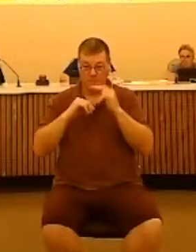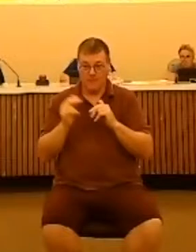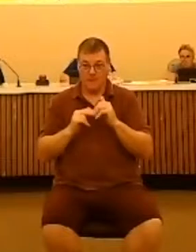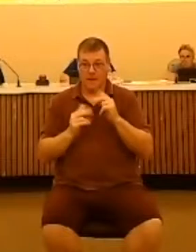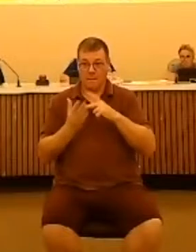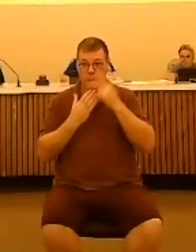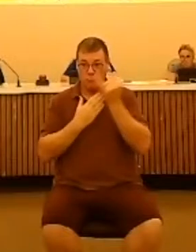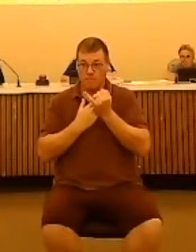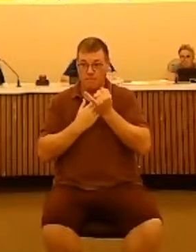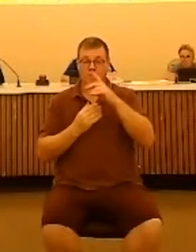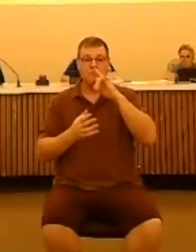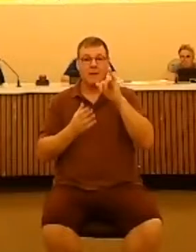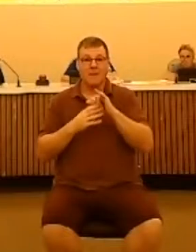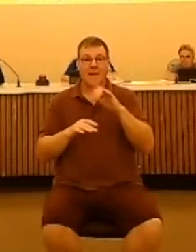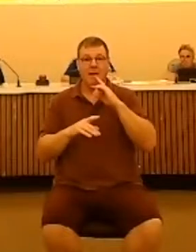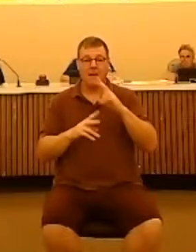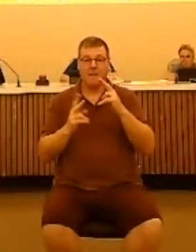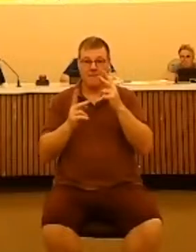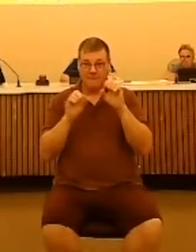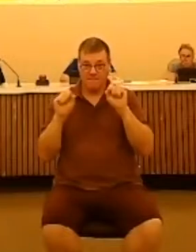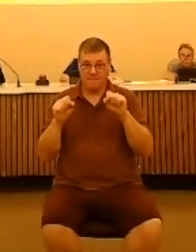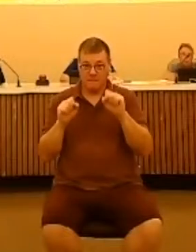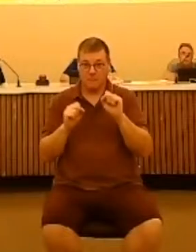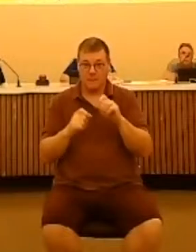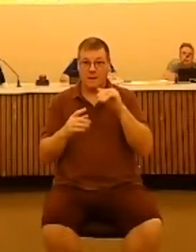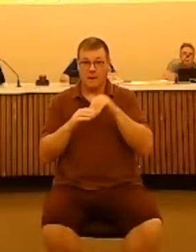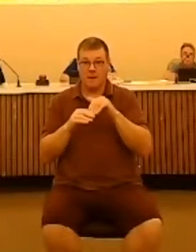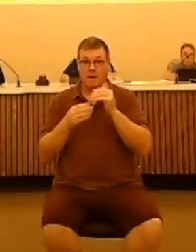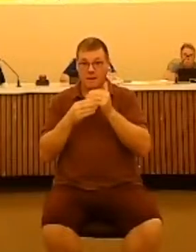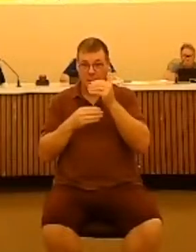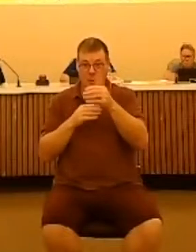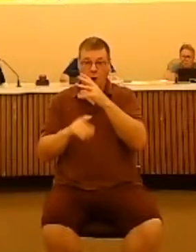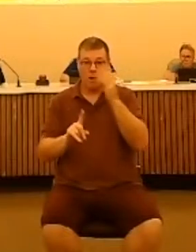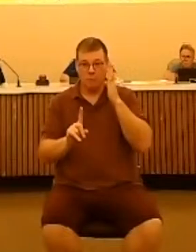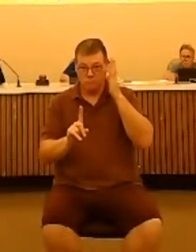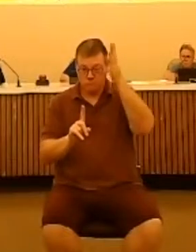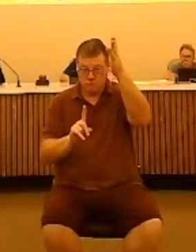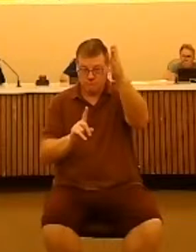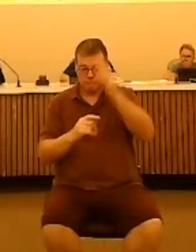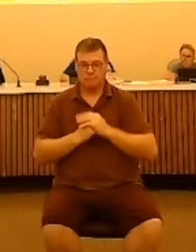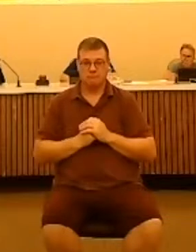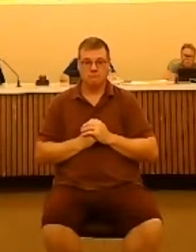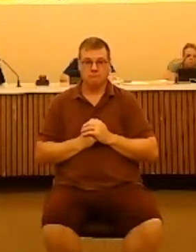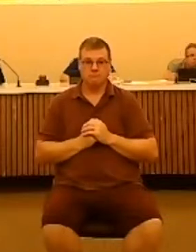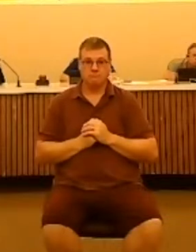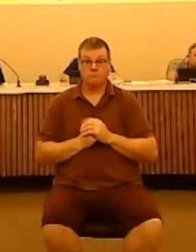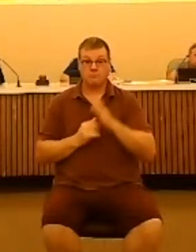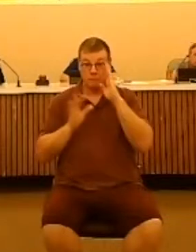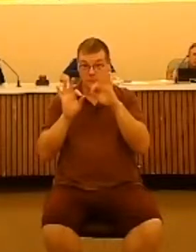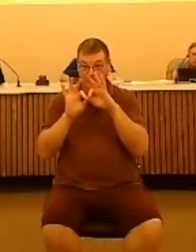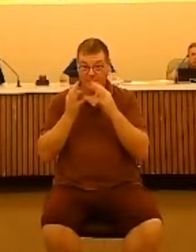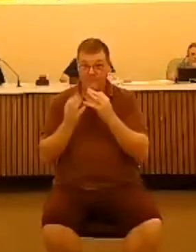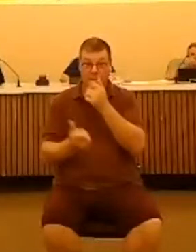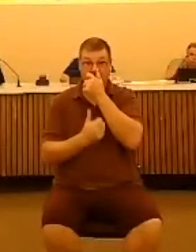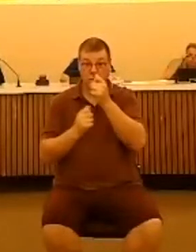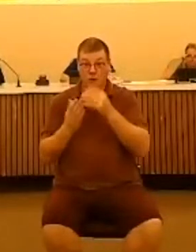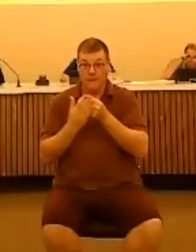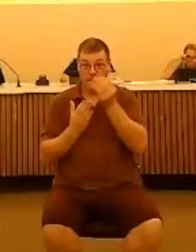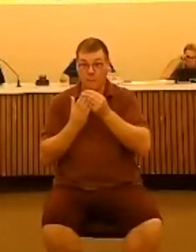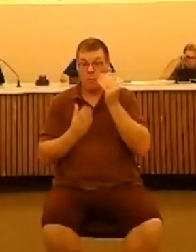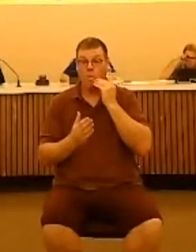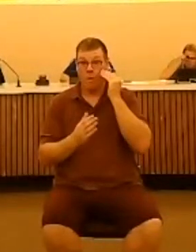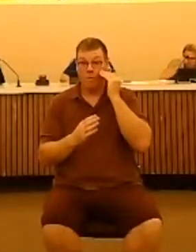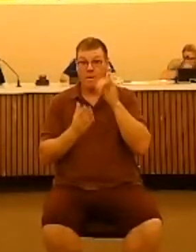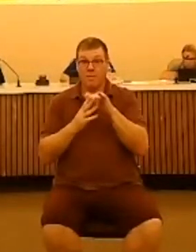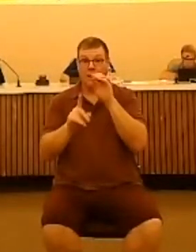the town should consider the viability of this project in the near and long term. Will families be interested in purchasing homes